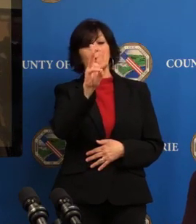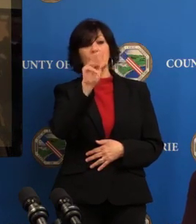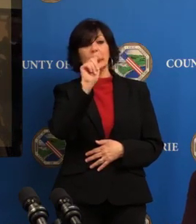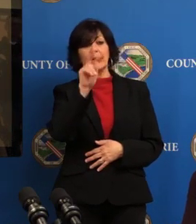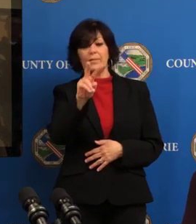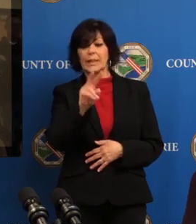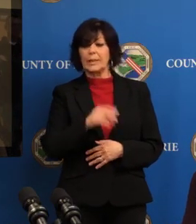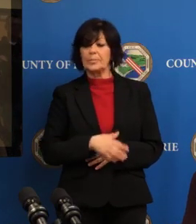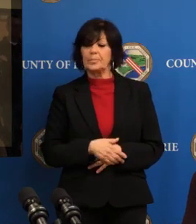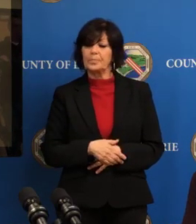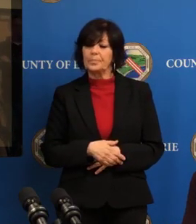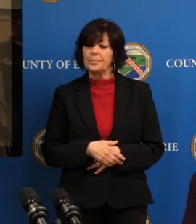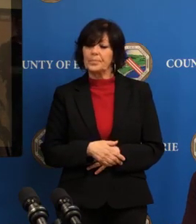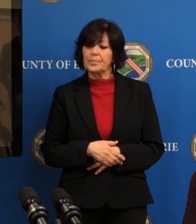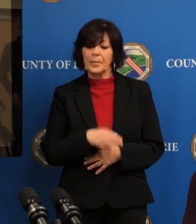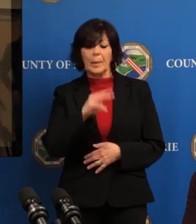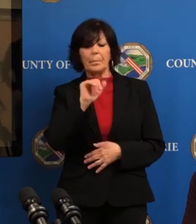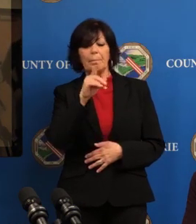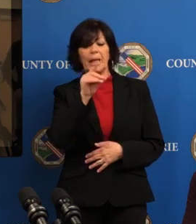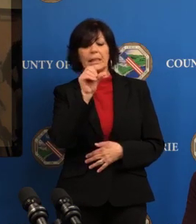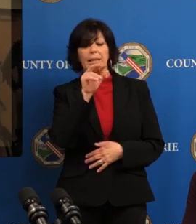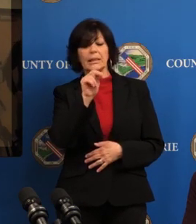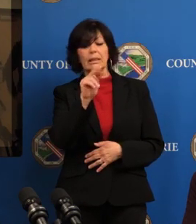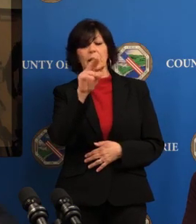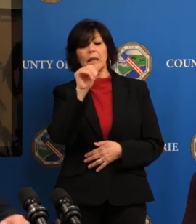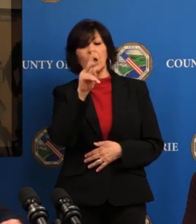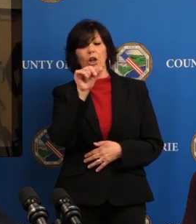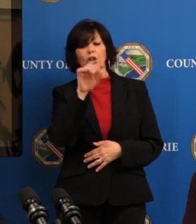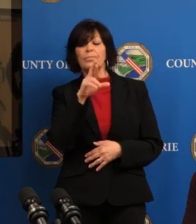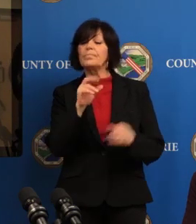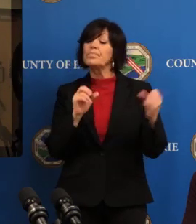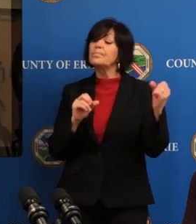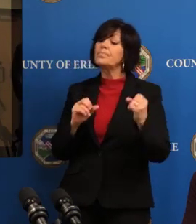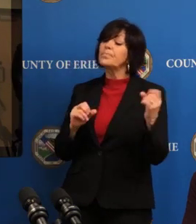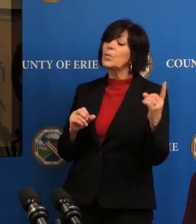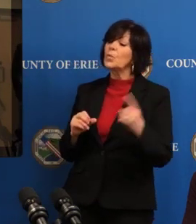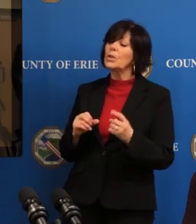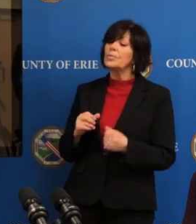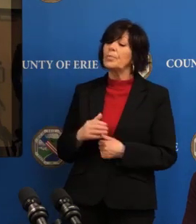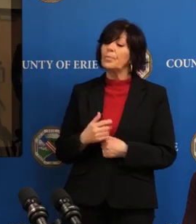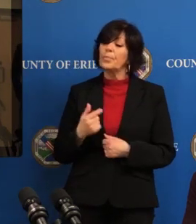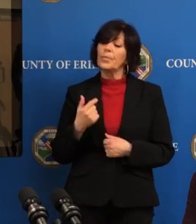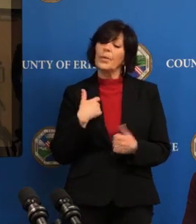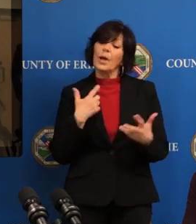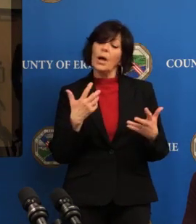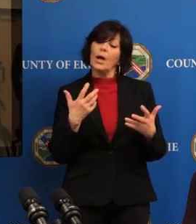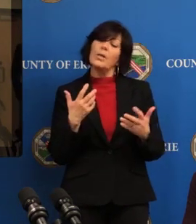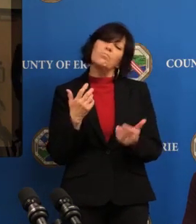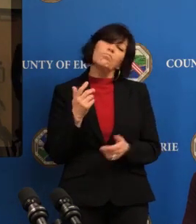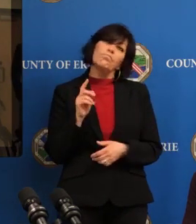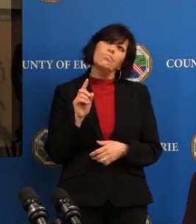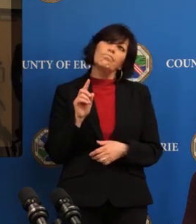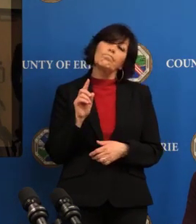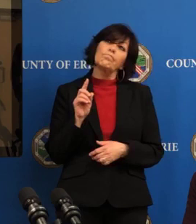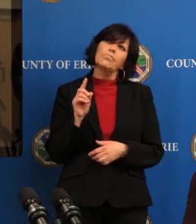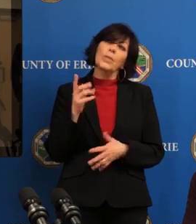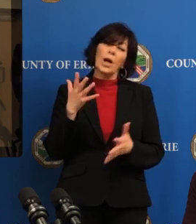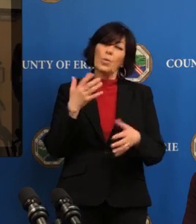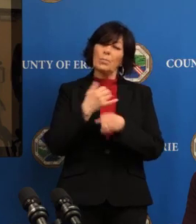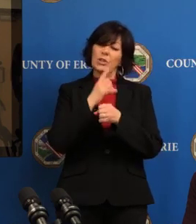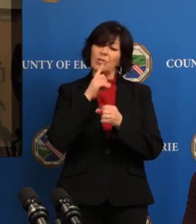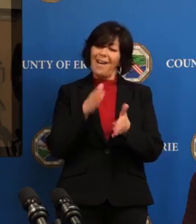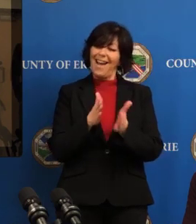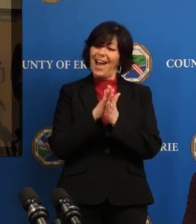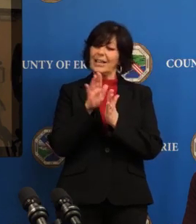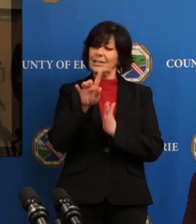WKBW-TV. I believe Madison Carter is on. Yes, sir. I want to frame this question the right way because I think we can